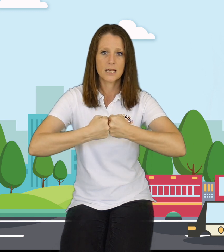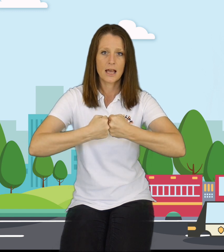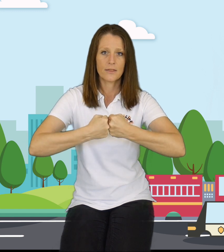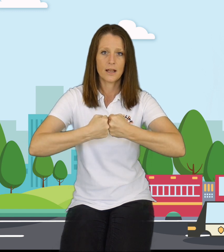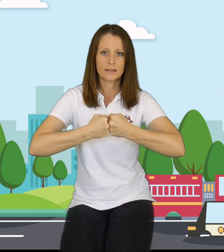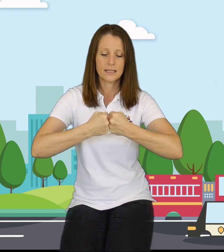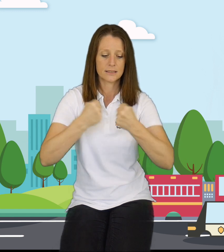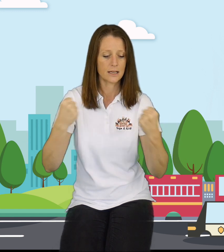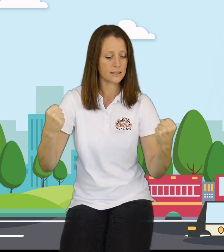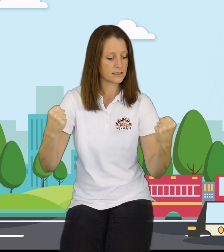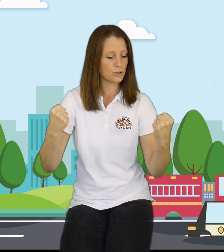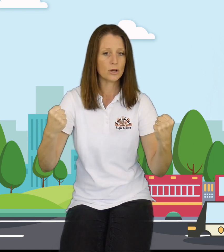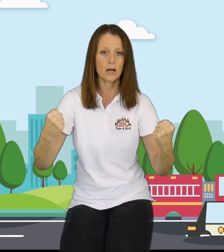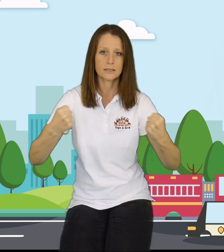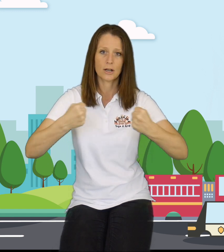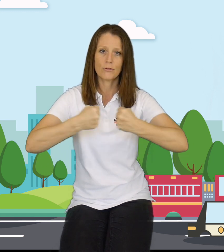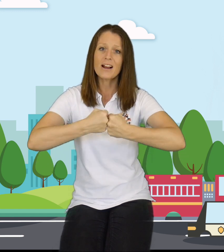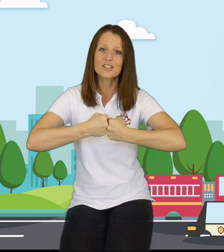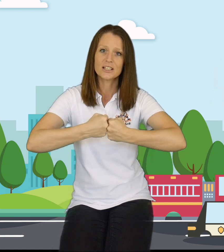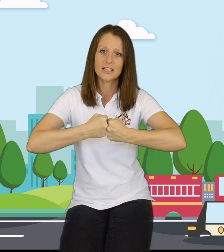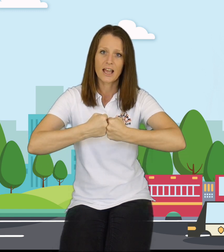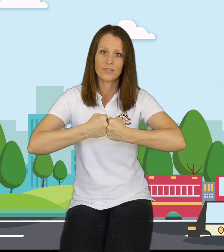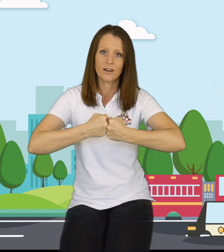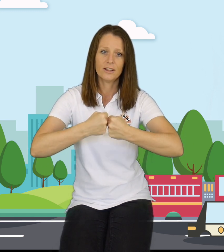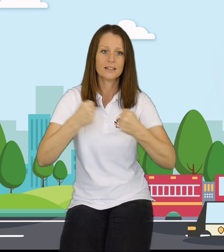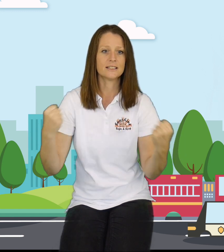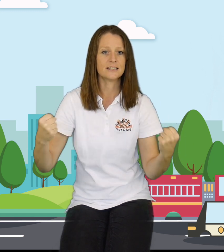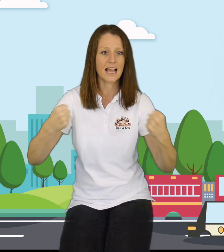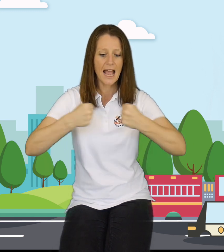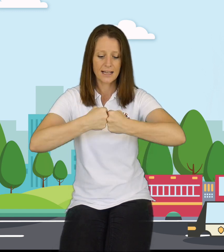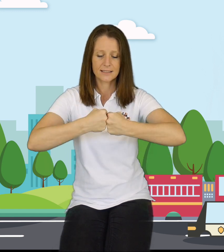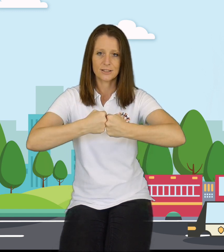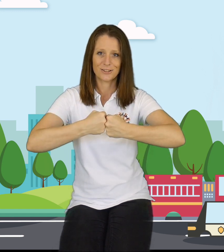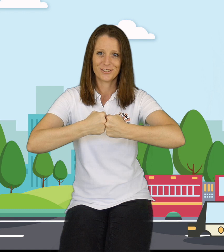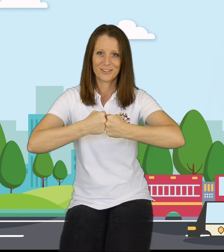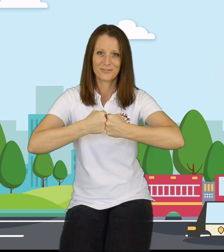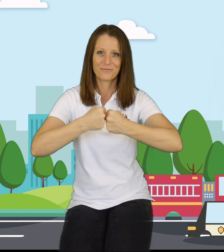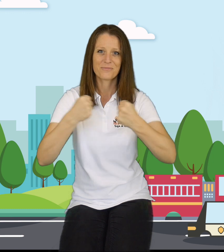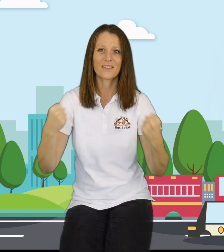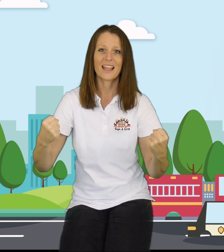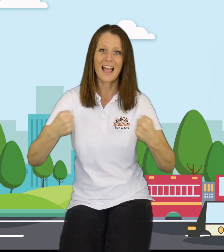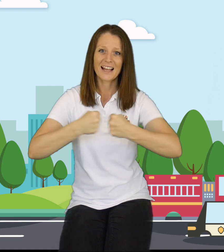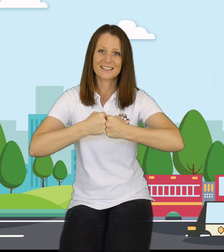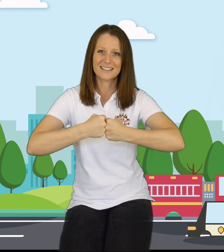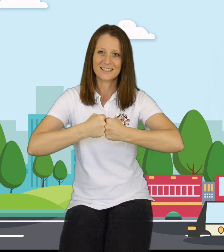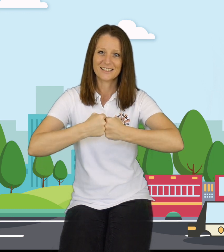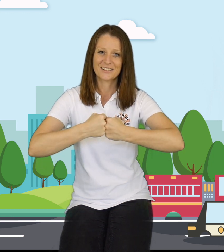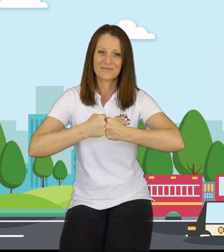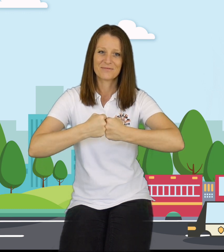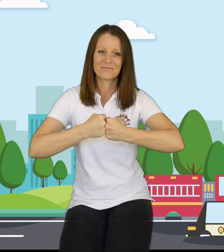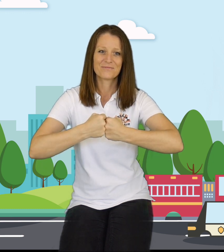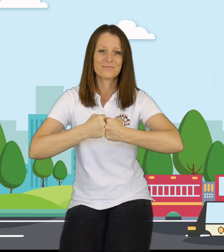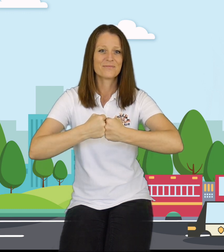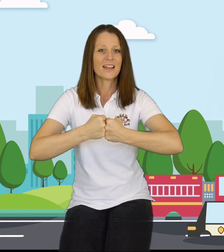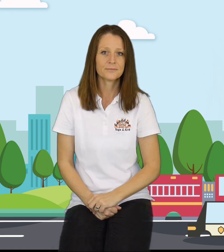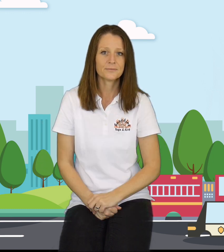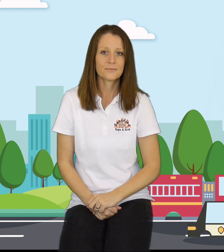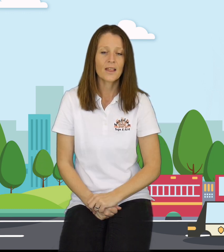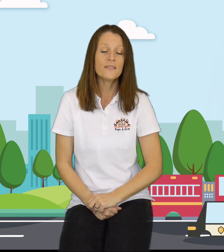together like this. Like there's two cars that are crashing together. This is accident. Accident. Then we're going to